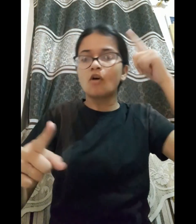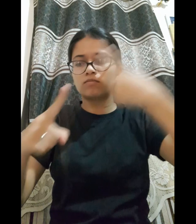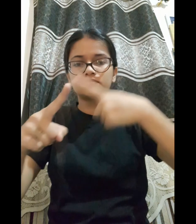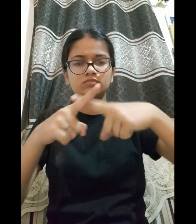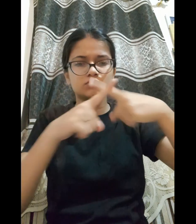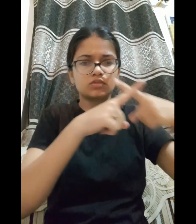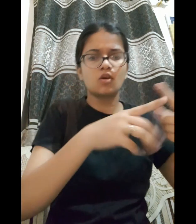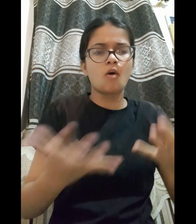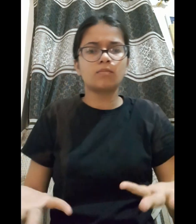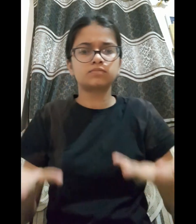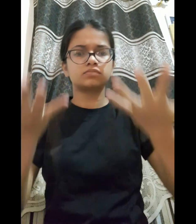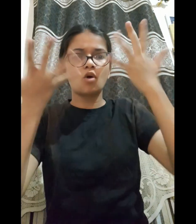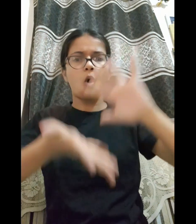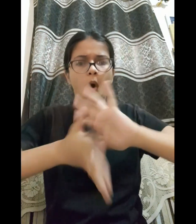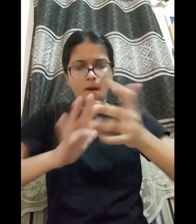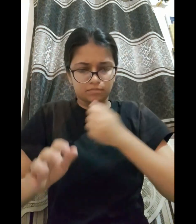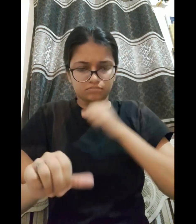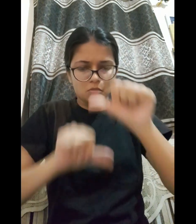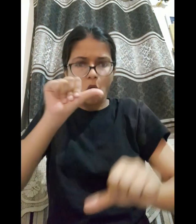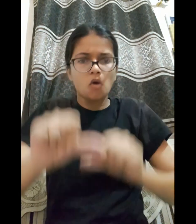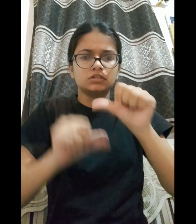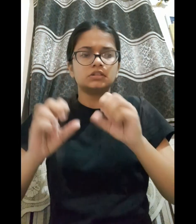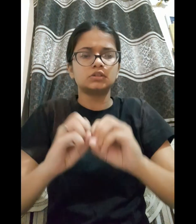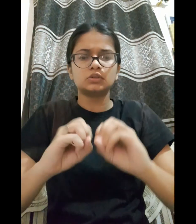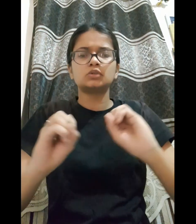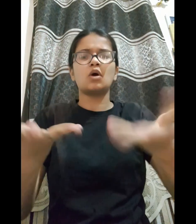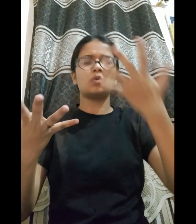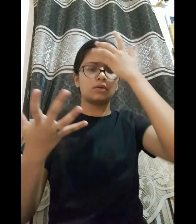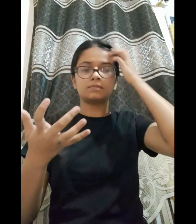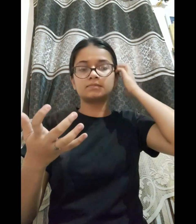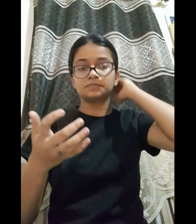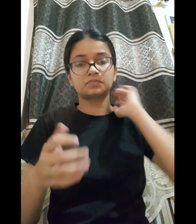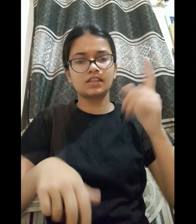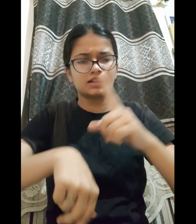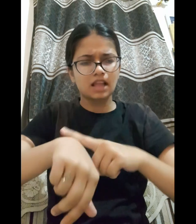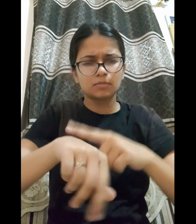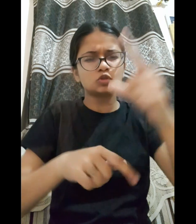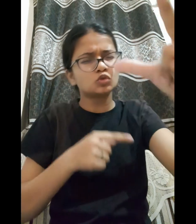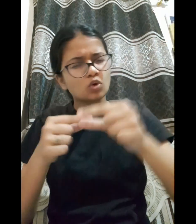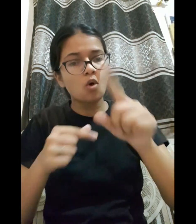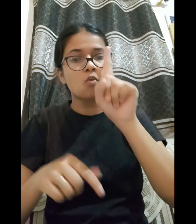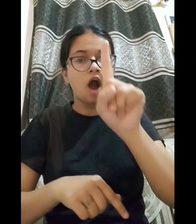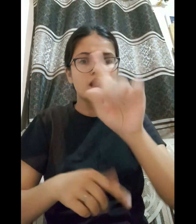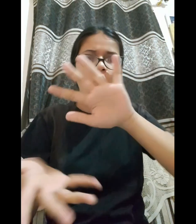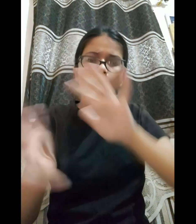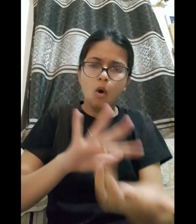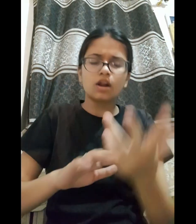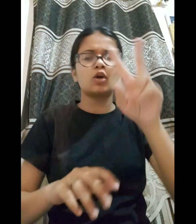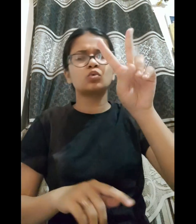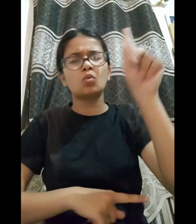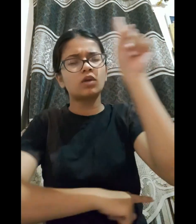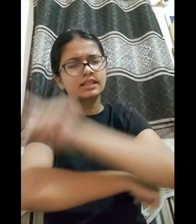make its own replicas. So within a short span of 1 or 2 days, you have millions of